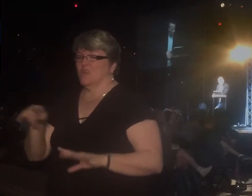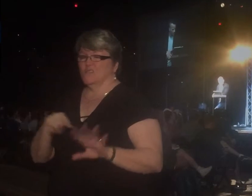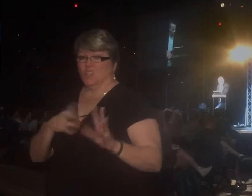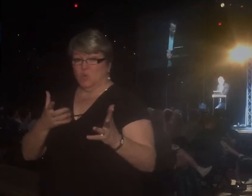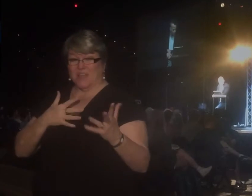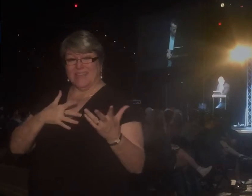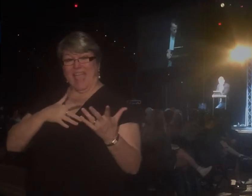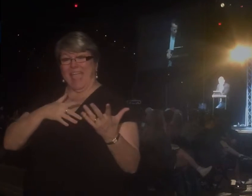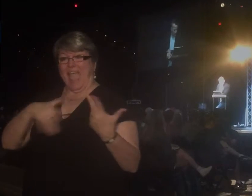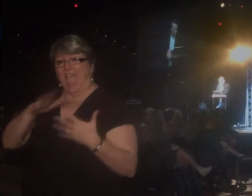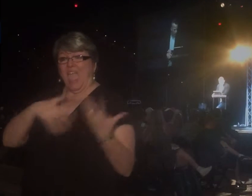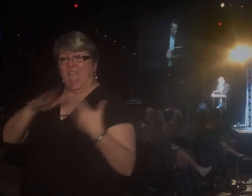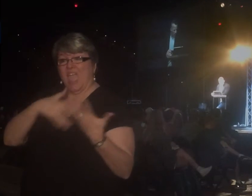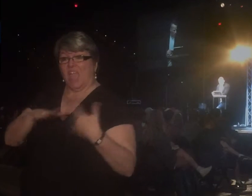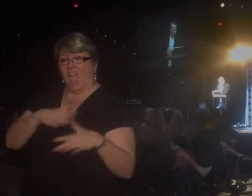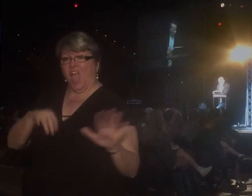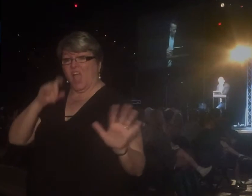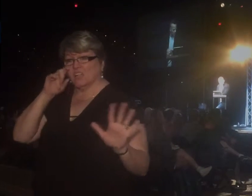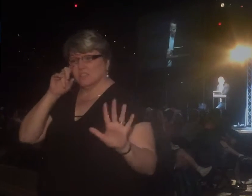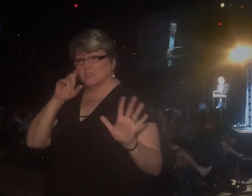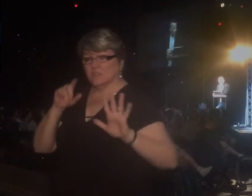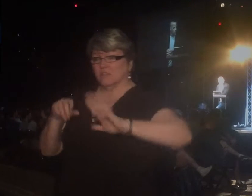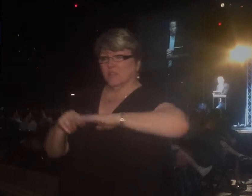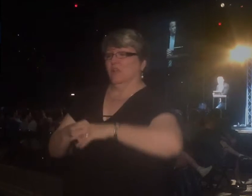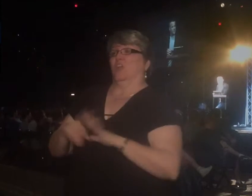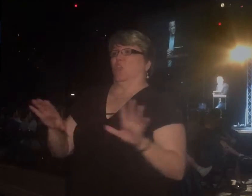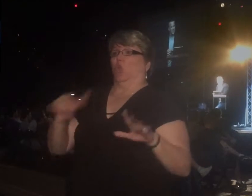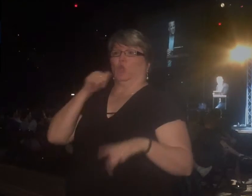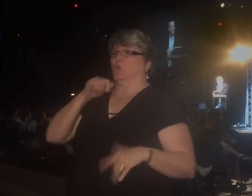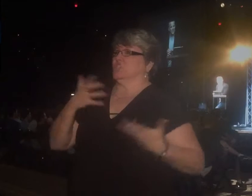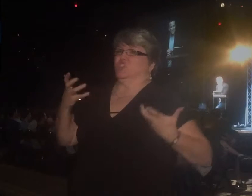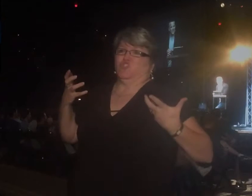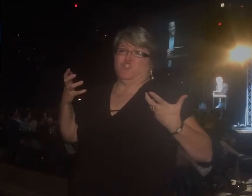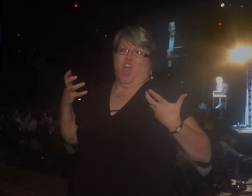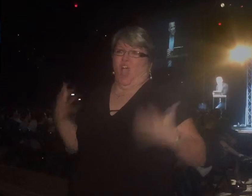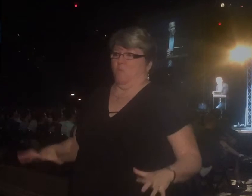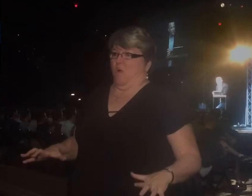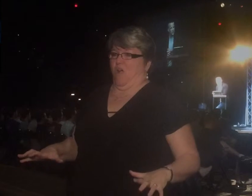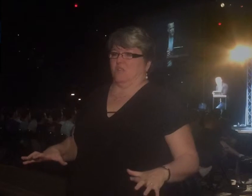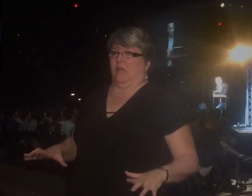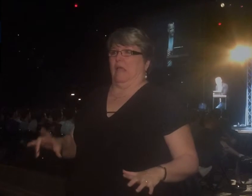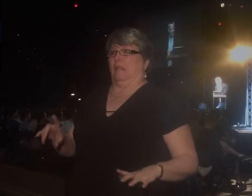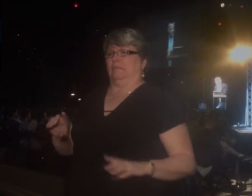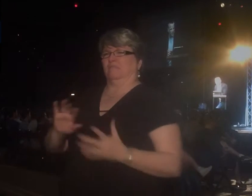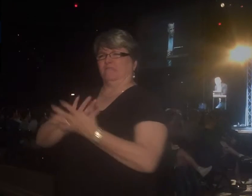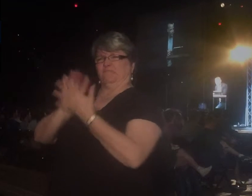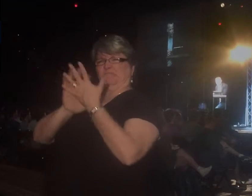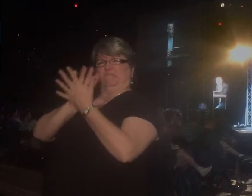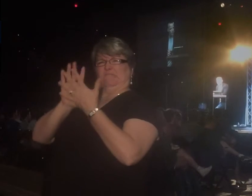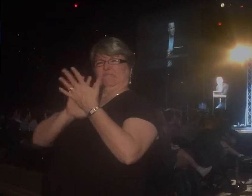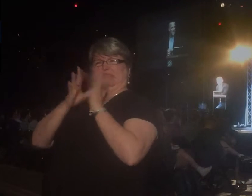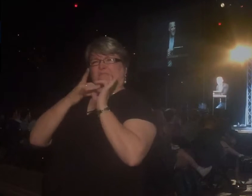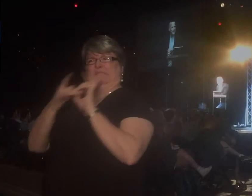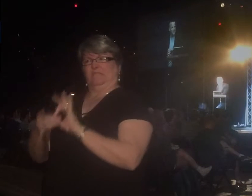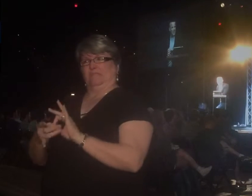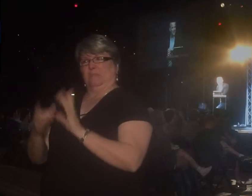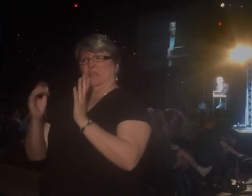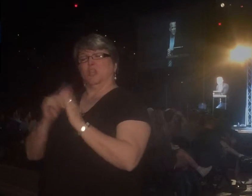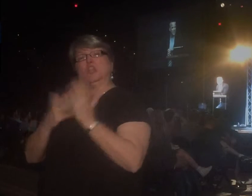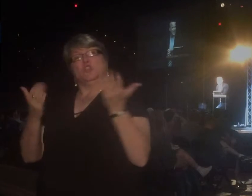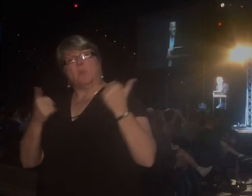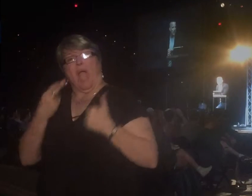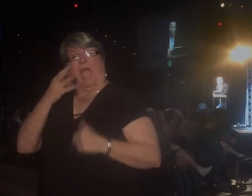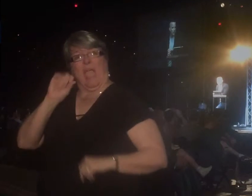looks of revulsion I received from that. Girls did not like the lack of clarity associated with